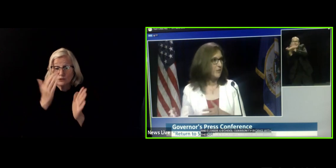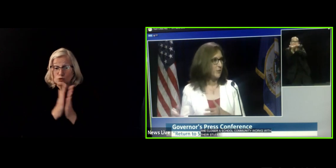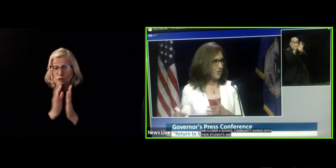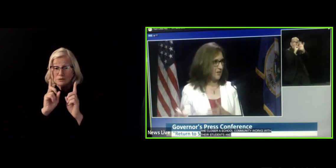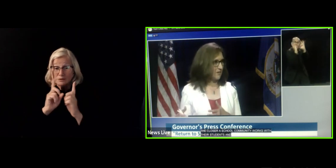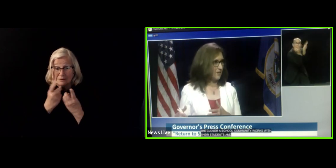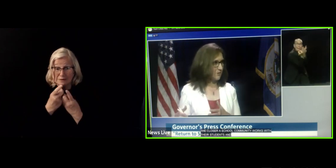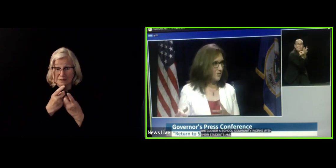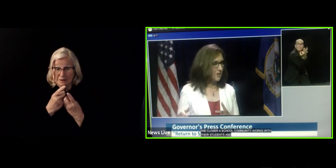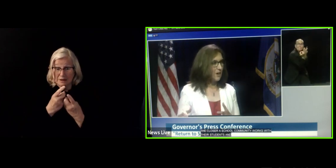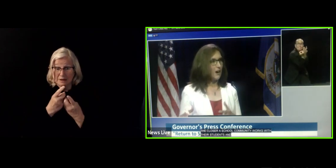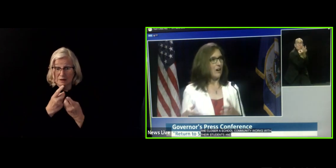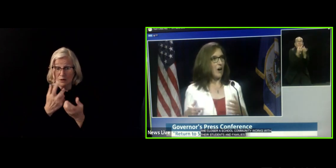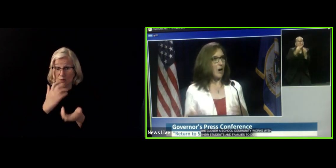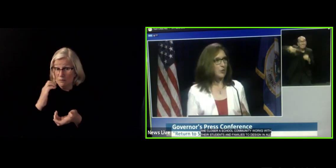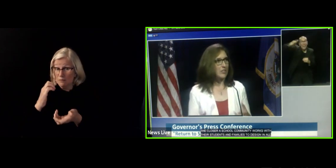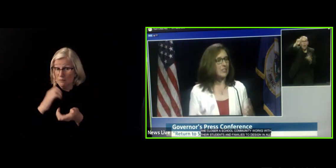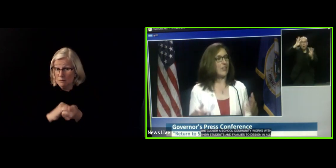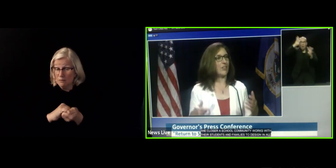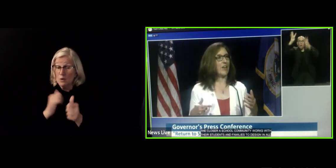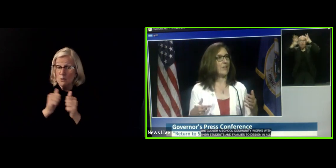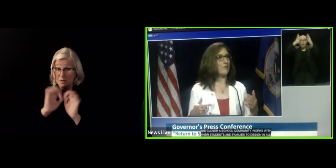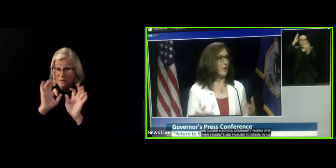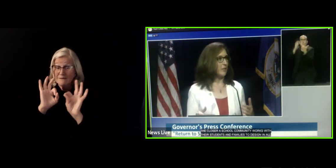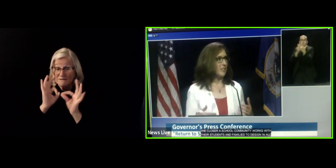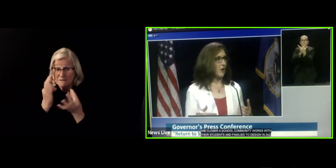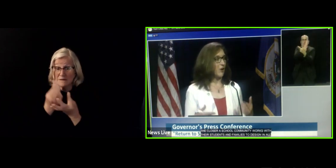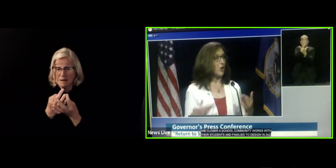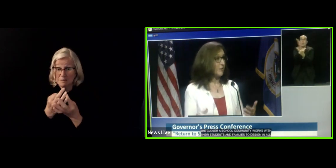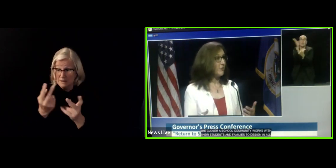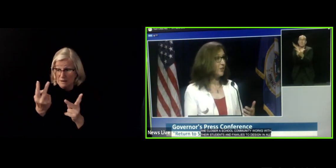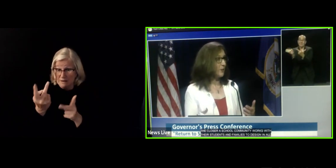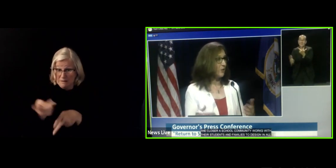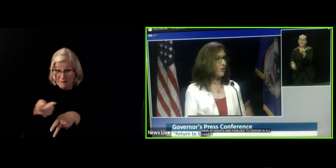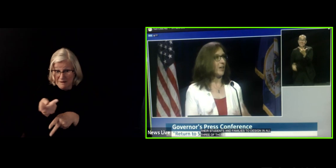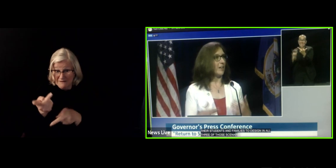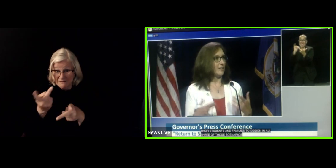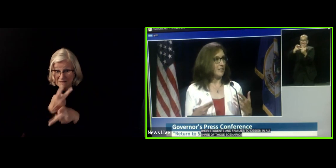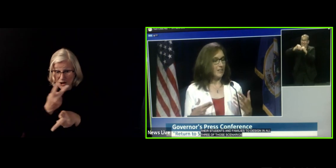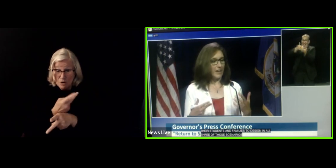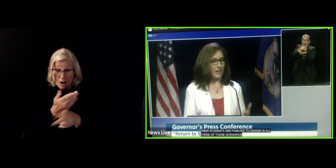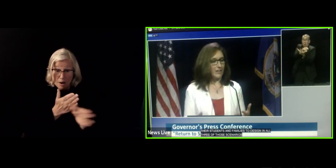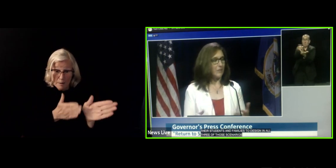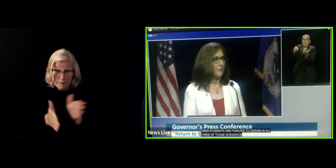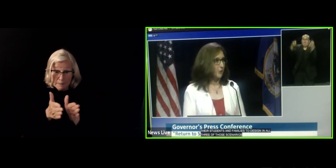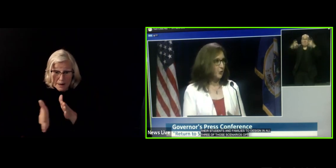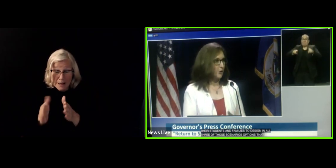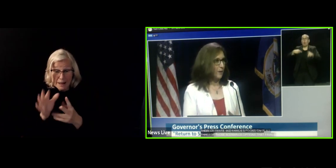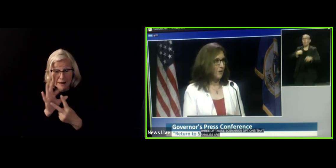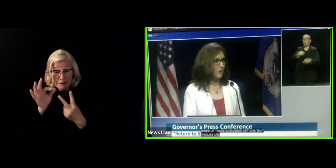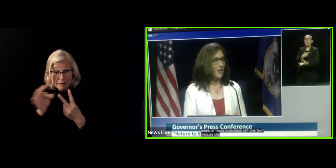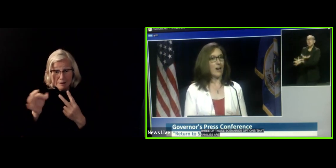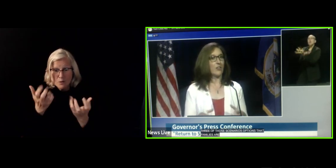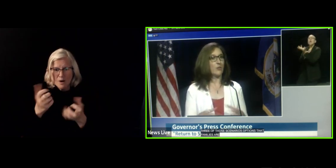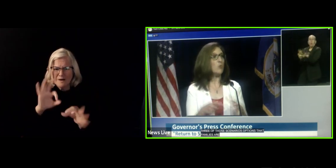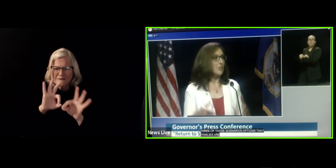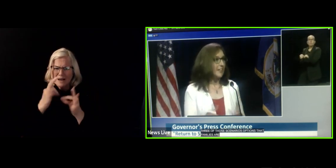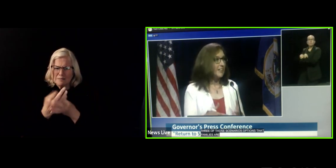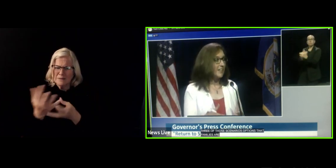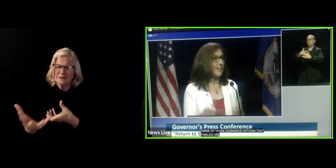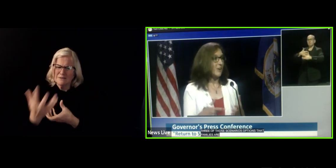of those scenarios options that families are confident about and feel good about, the